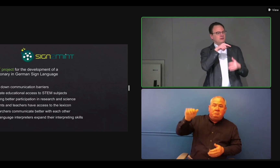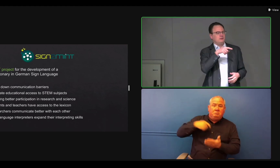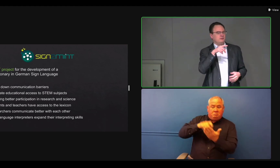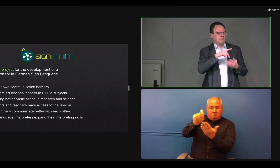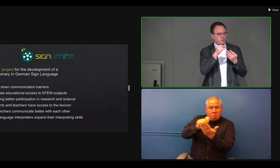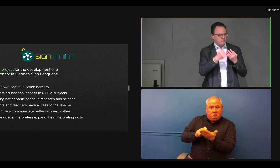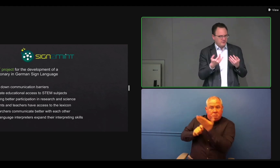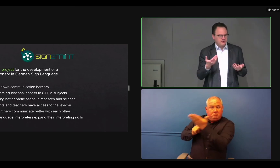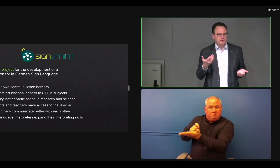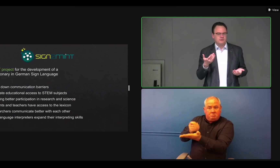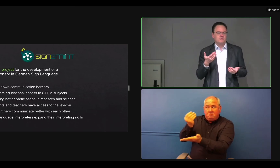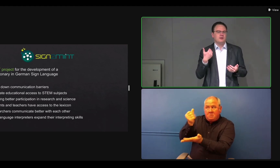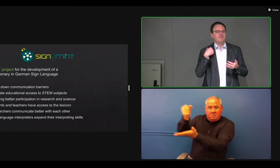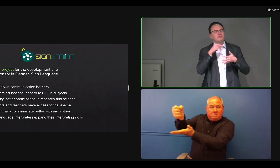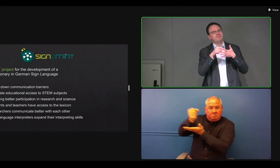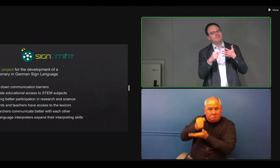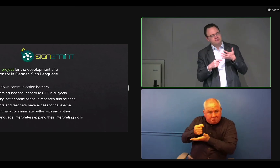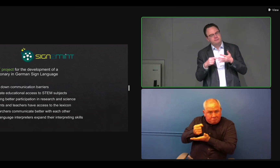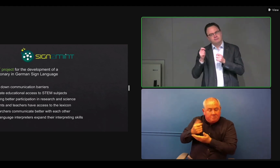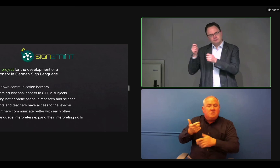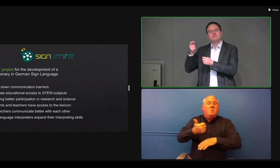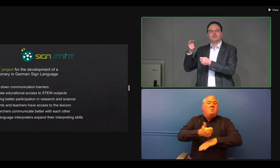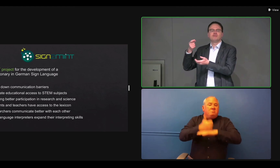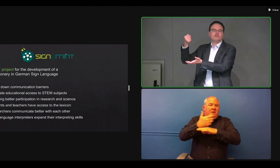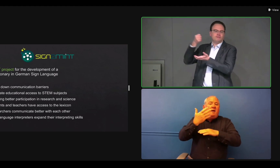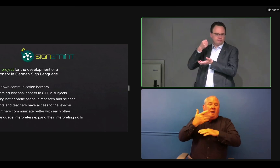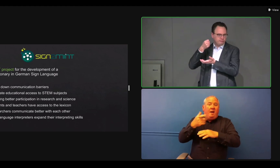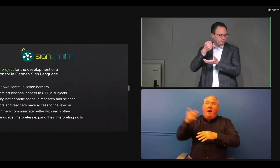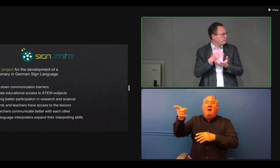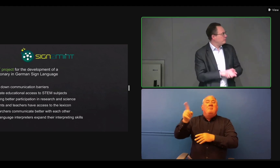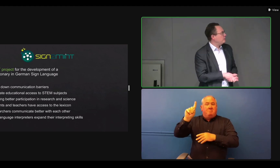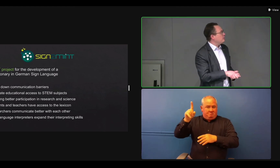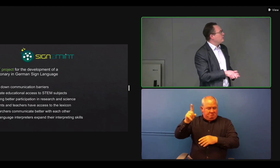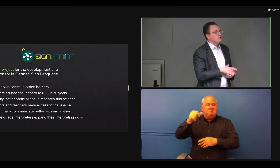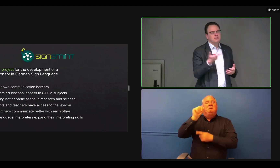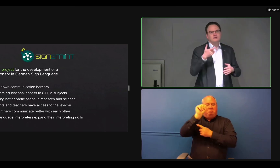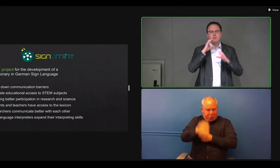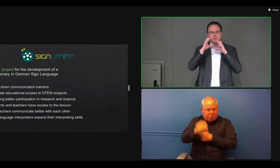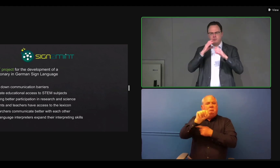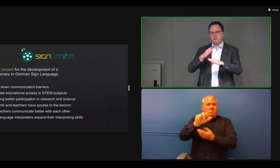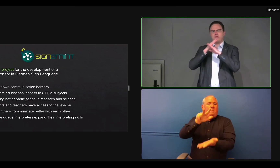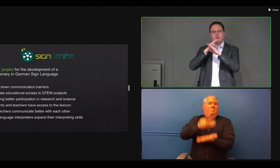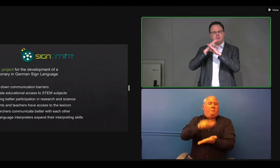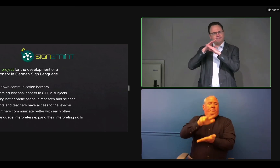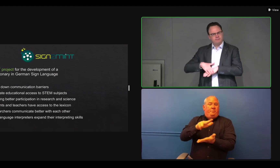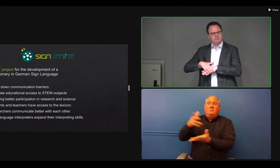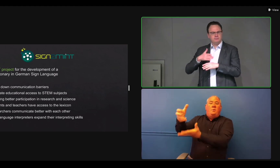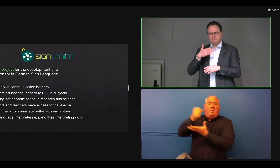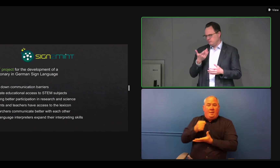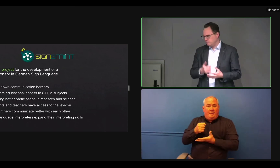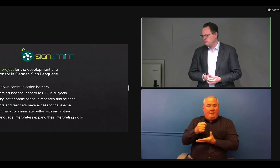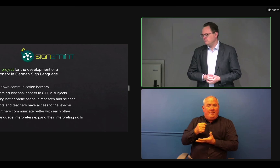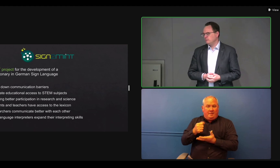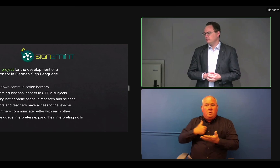We were able to get a grant to fund this project. We listed our aims and consequently were able to